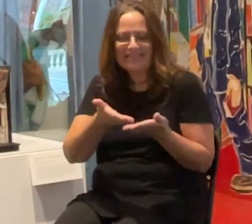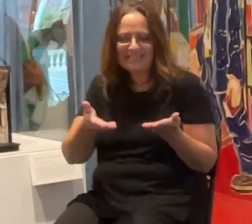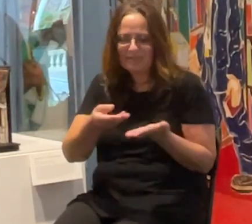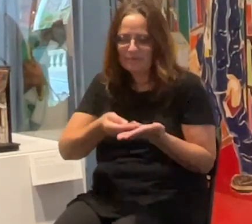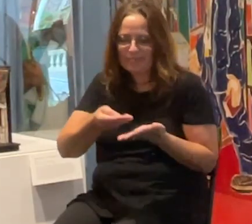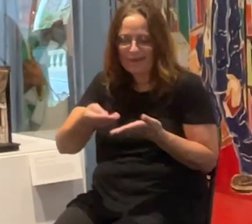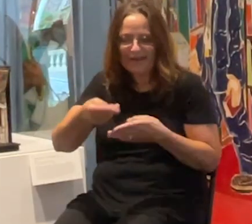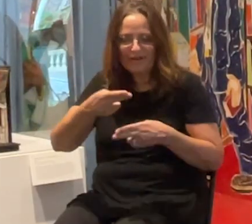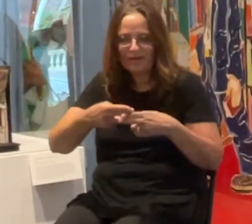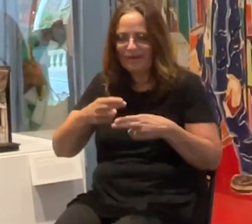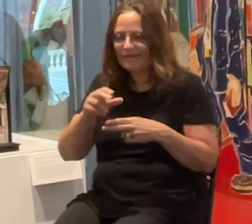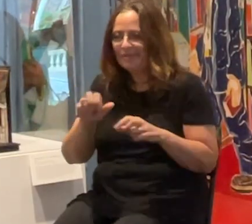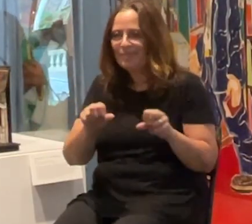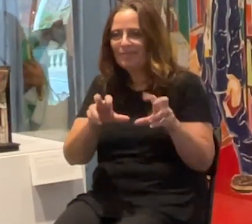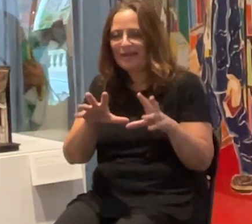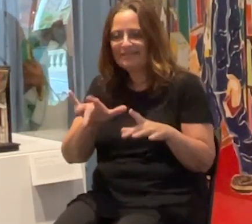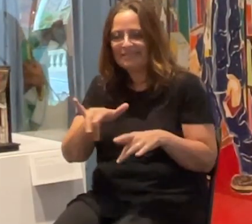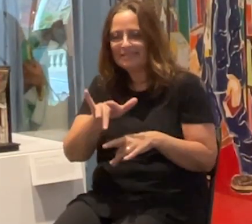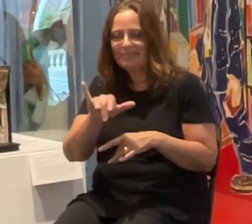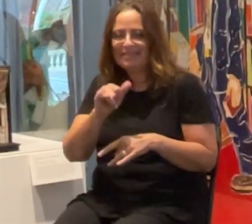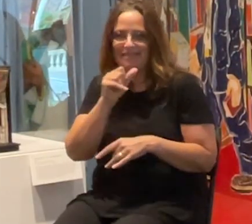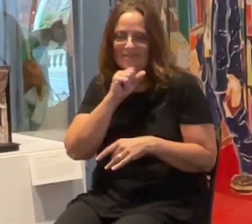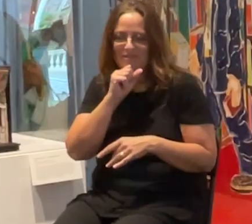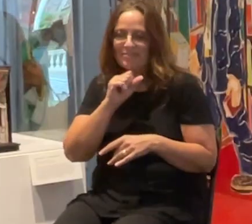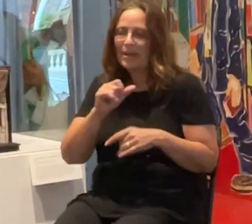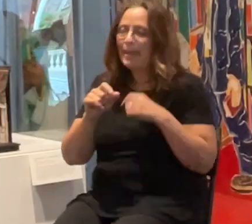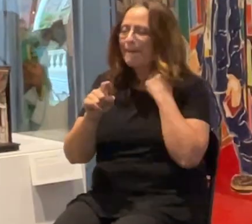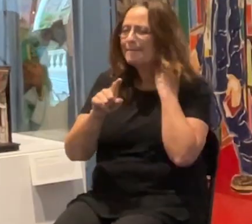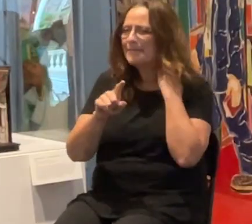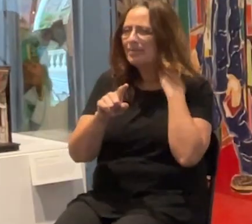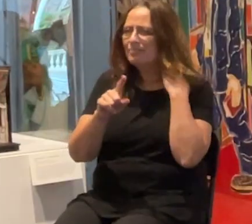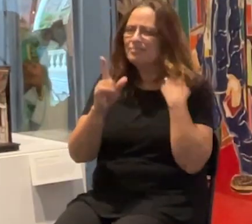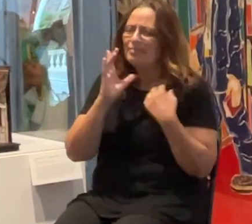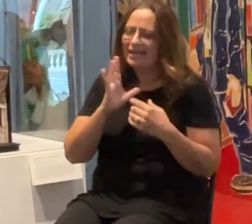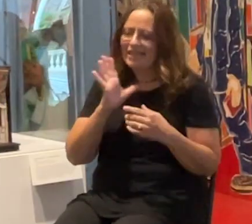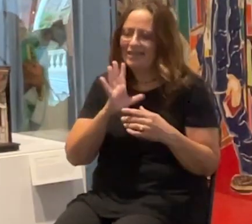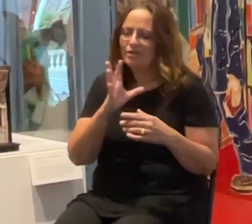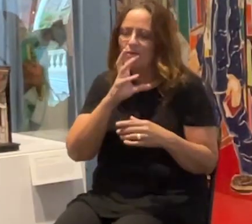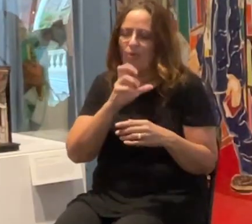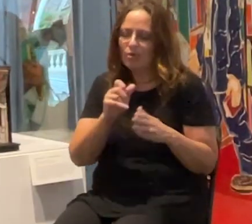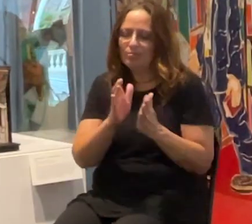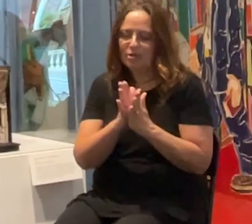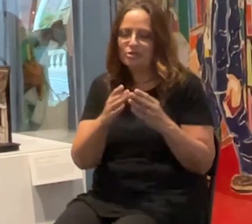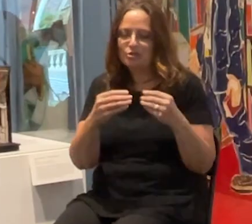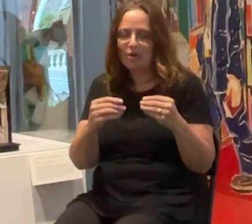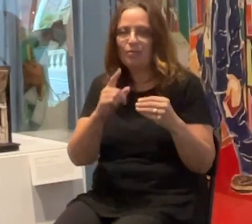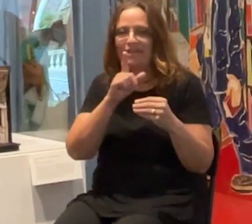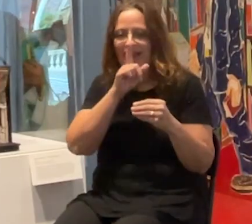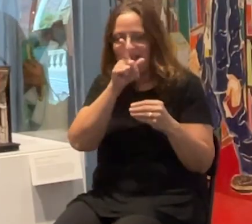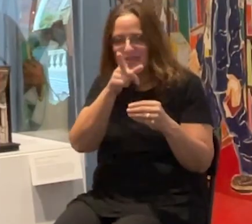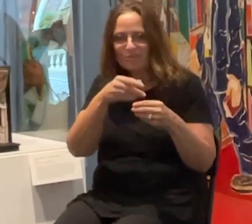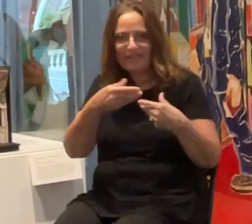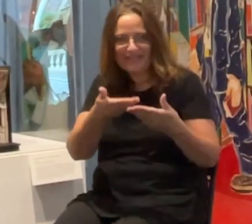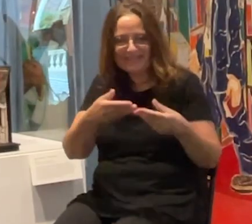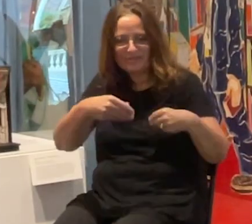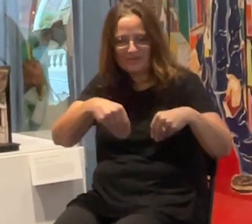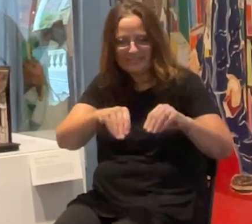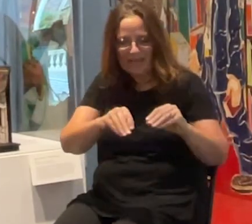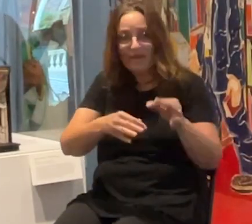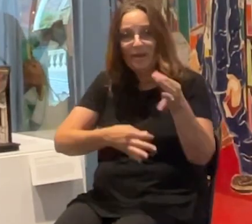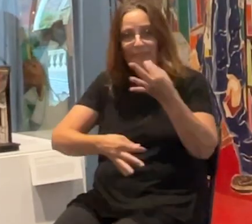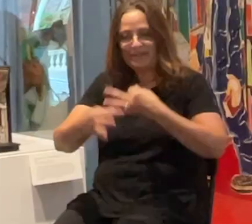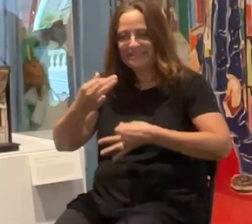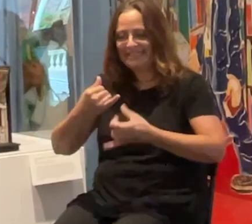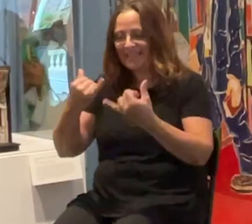were going to buy, you know, in the bookstore. But when they go in there now, it's just all about that. And I love to have kids in there. I'm like, do you see the